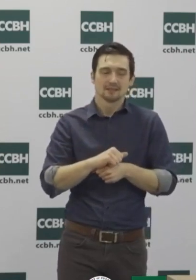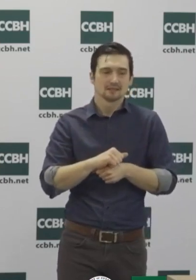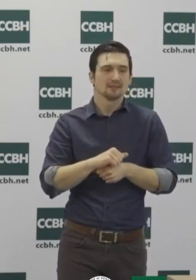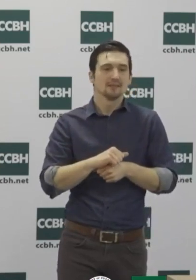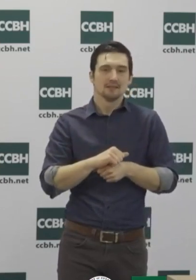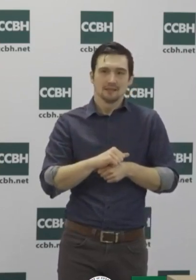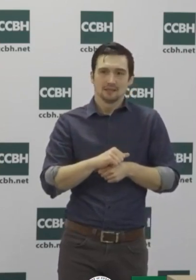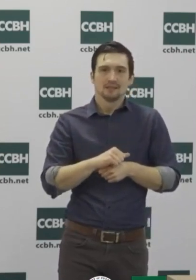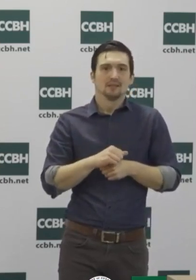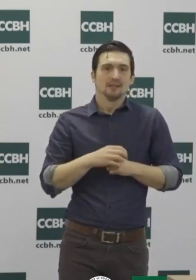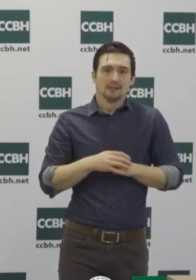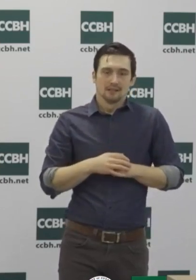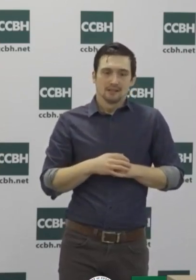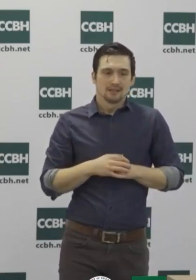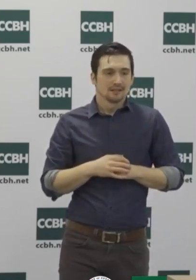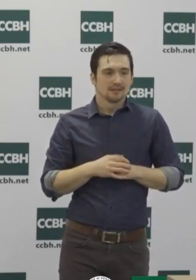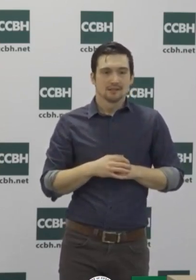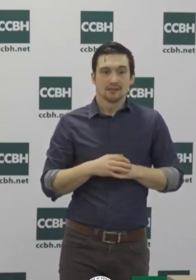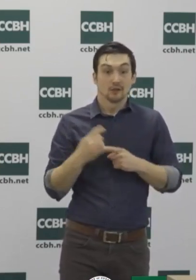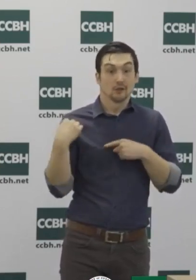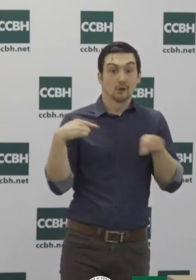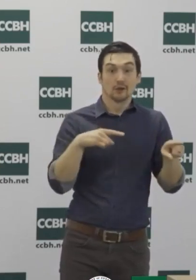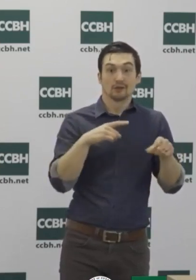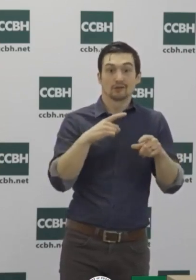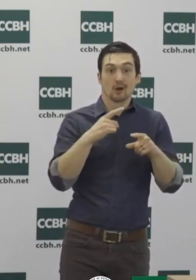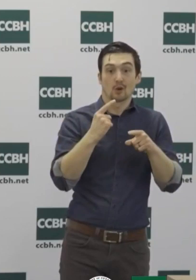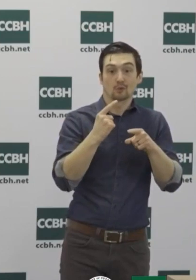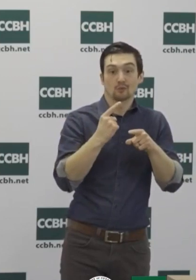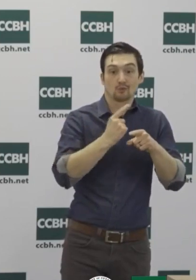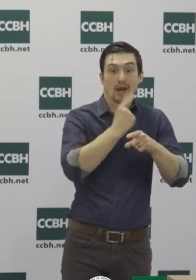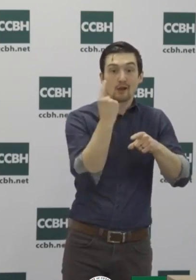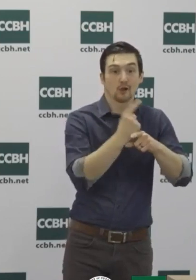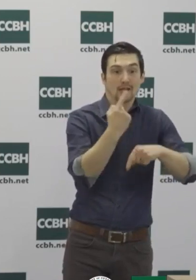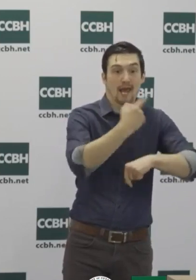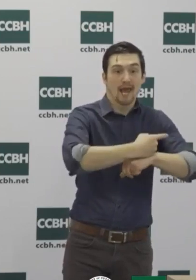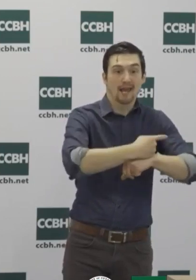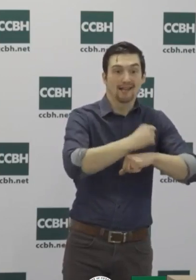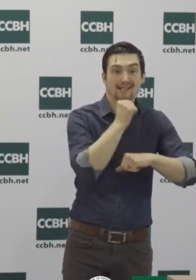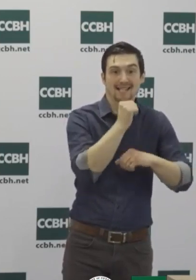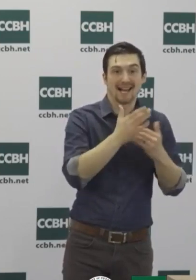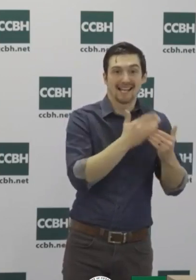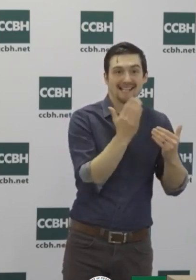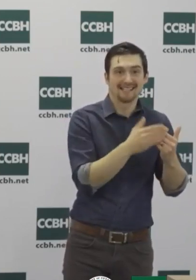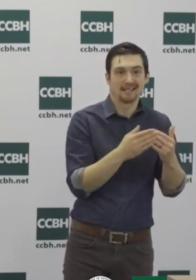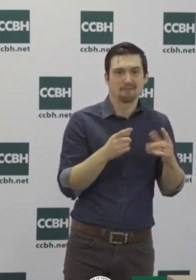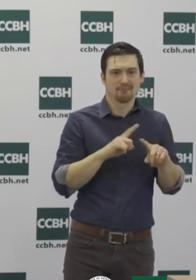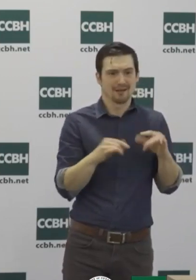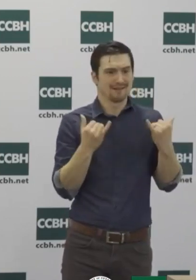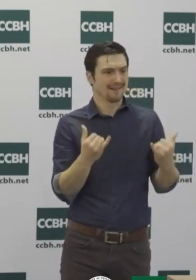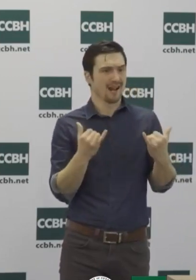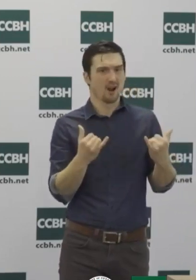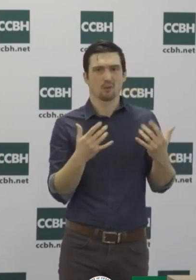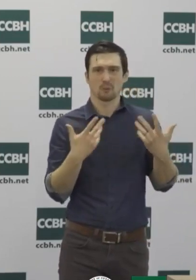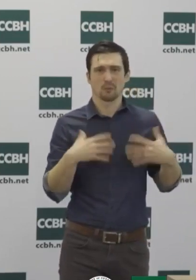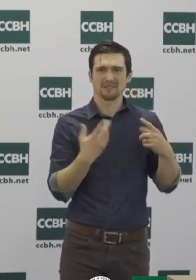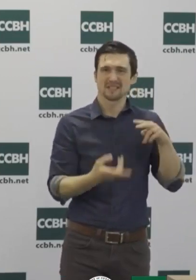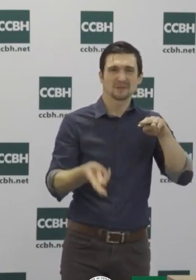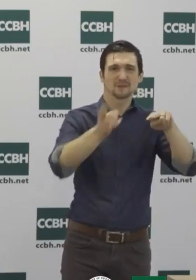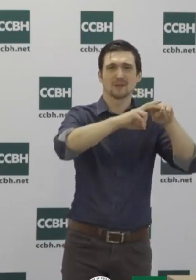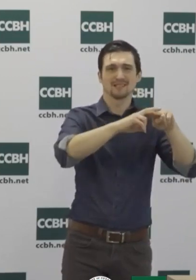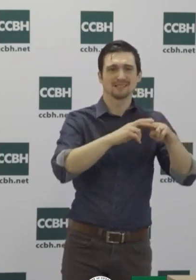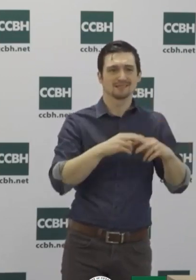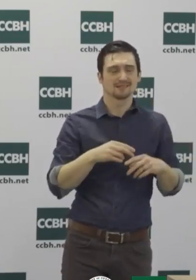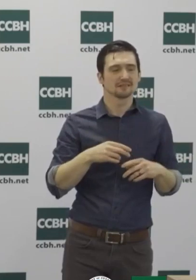not easy on a regular basis. And these folks are leaving their families and putting themselves at